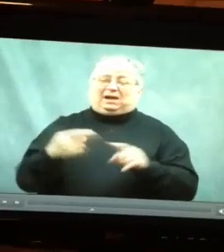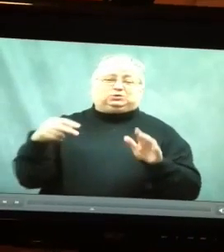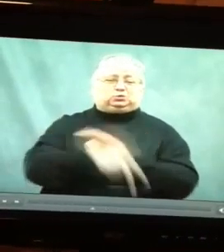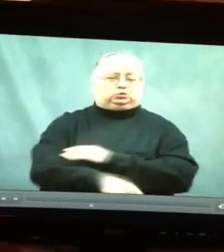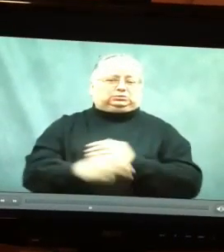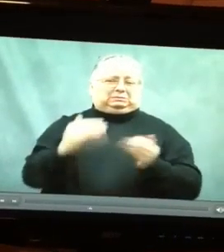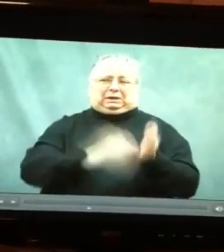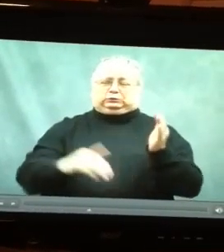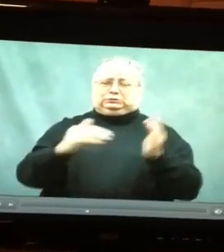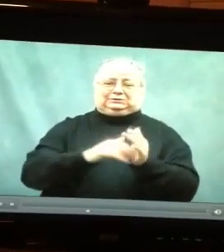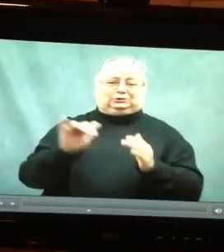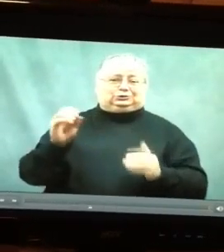says that something like